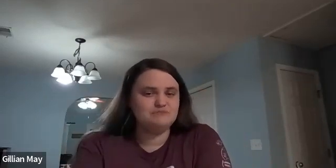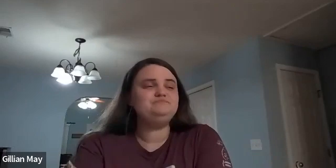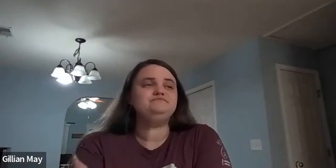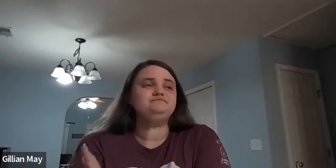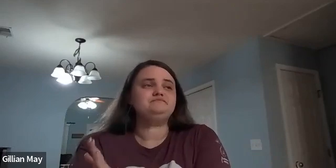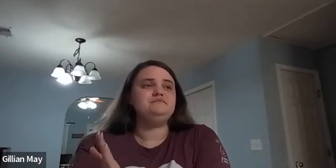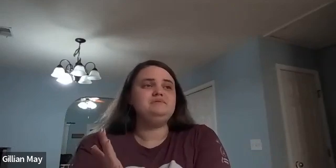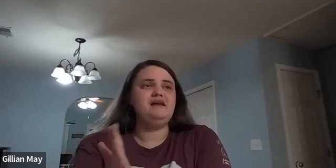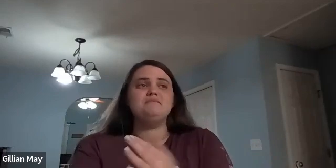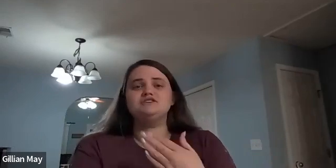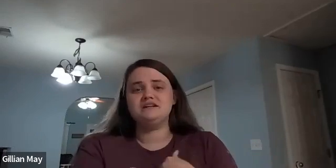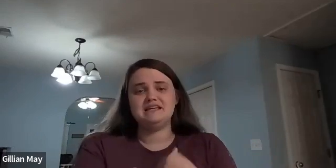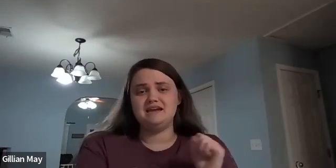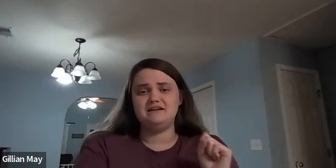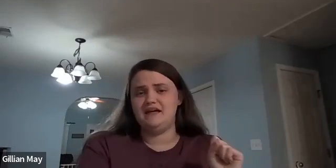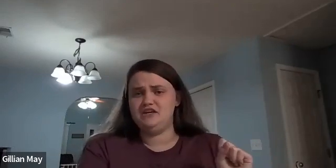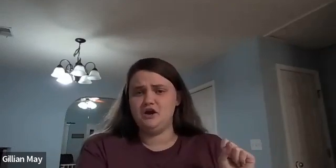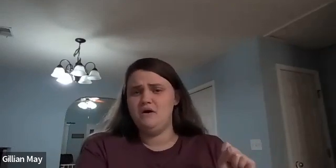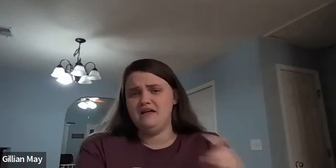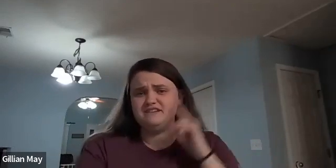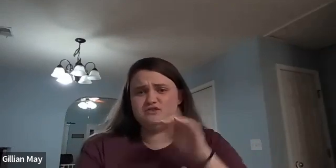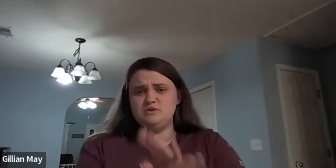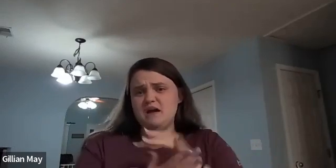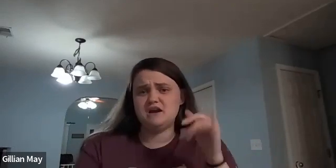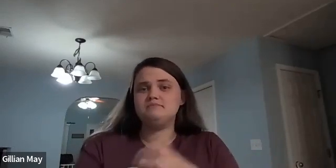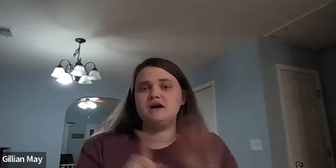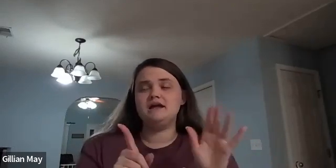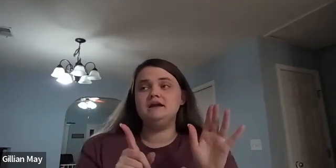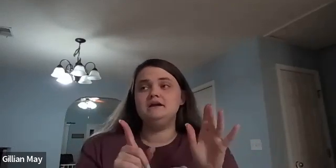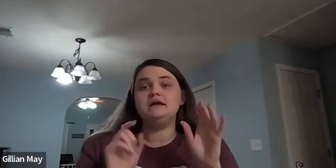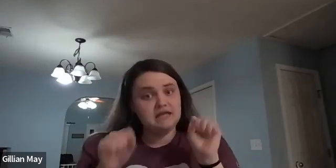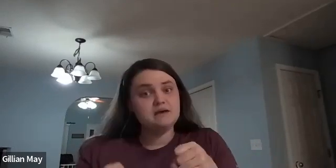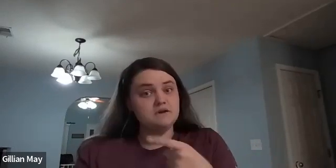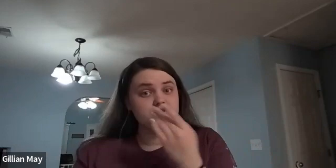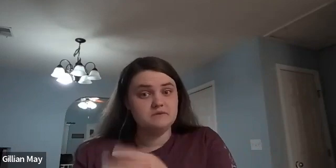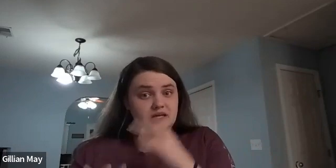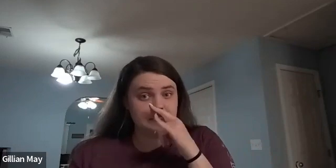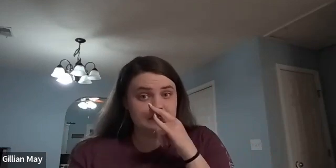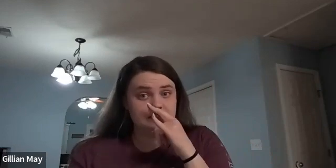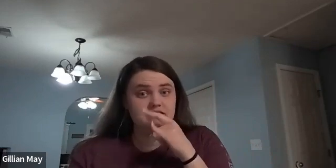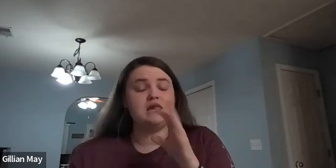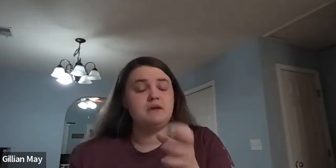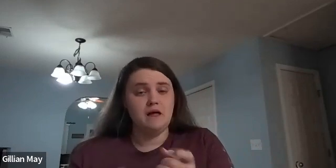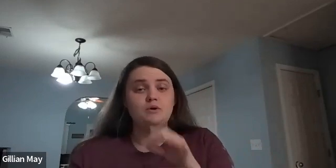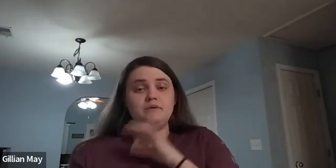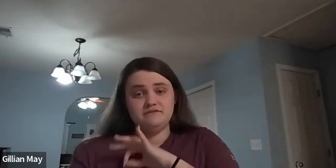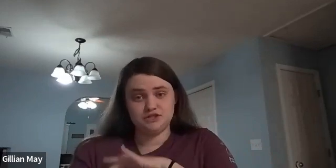decision. I'm not trying to say it like, the deaf school is better, but it can be for some kids. It can be a lot more